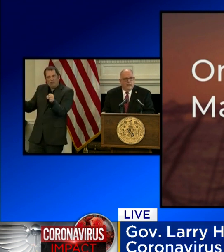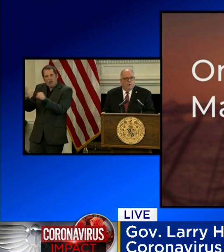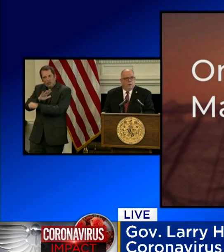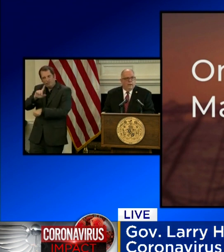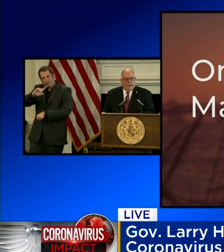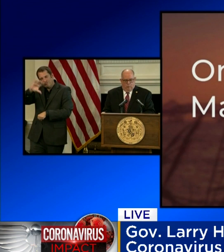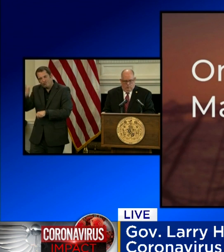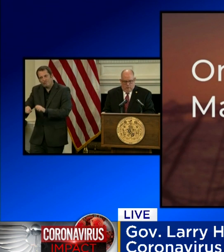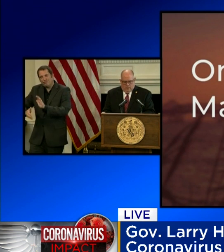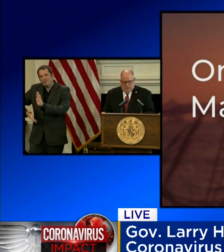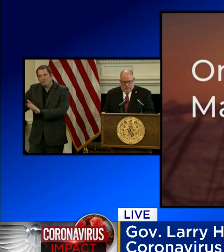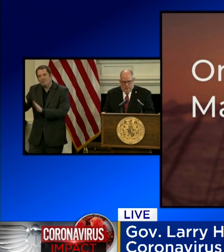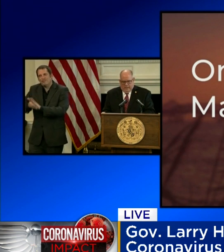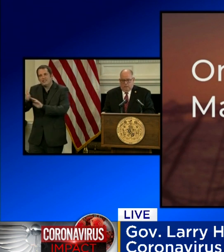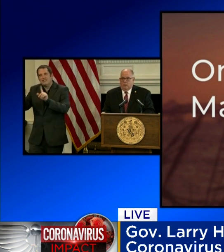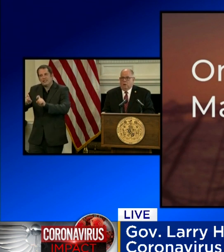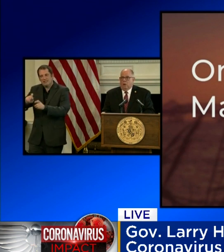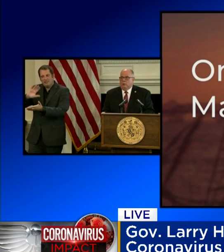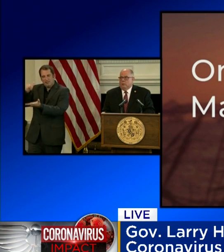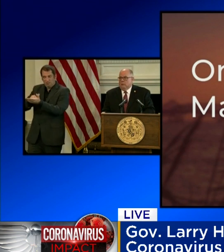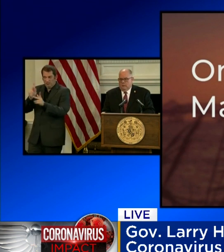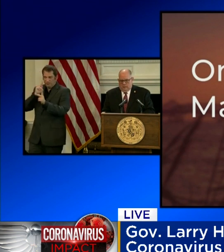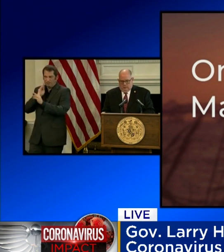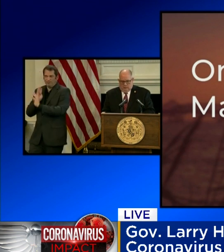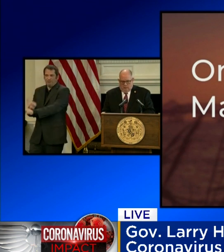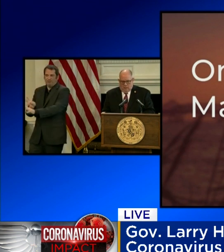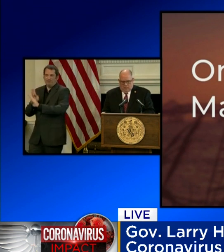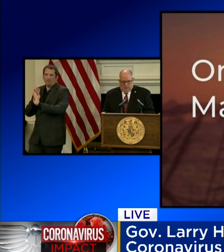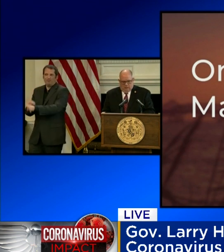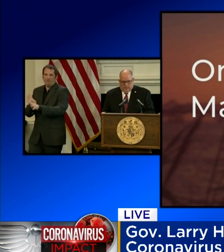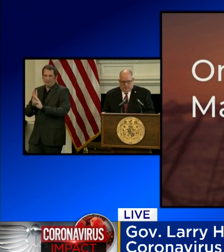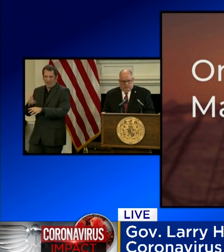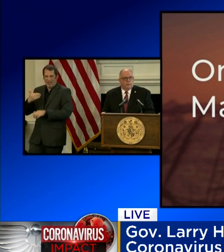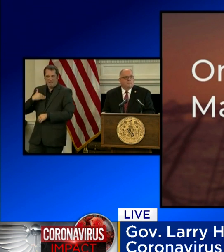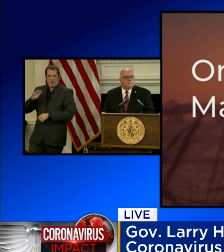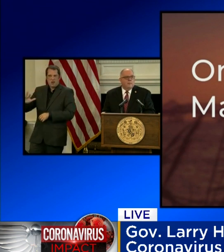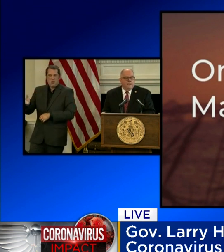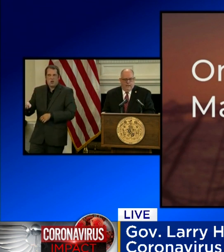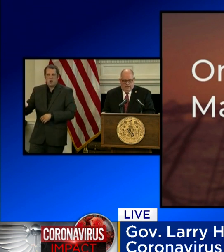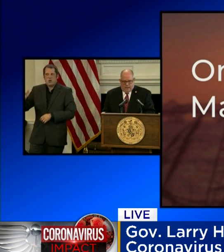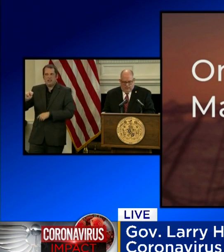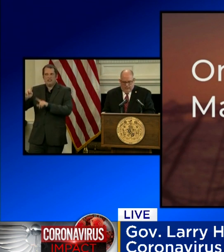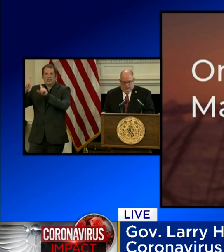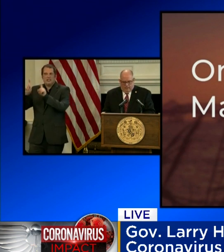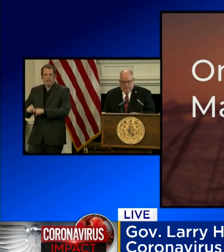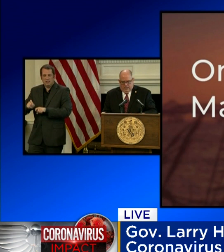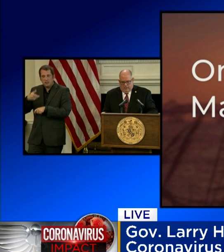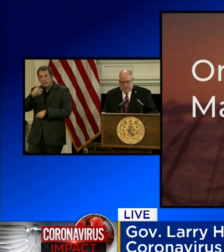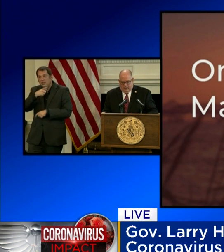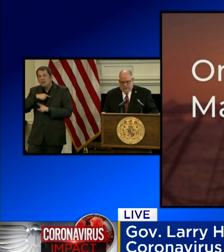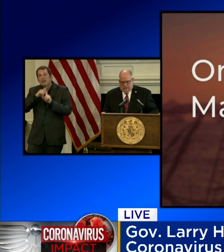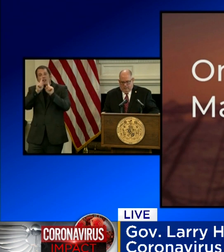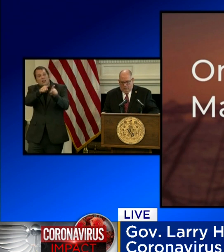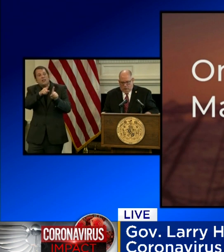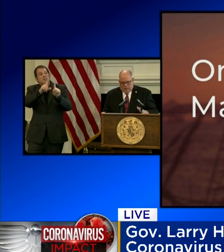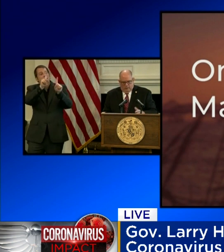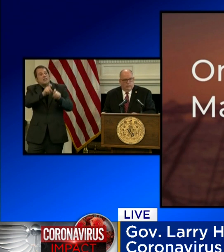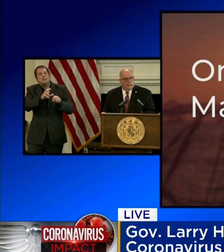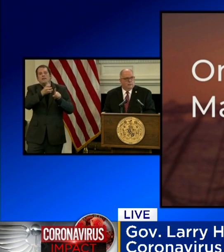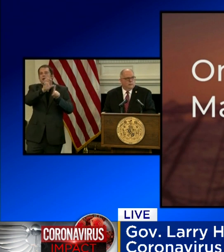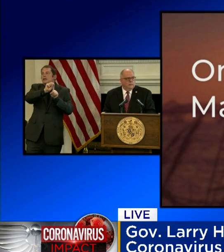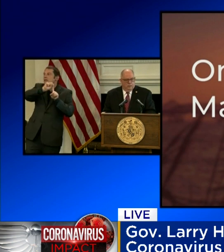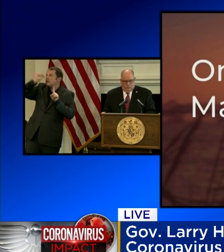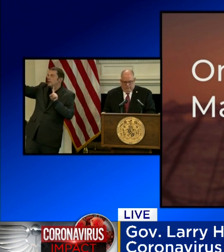So we're now able to handle our own large-scale testing. And unlike many other states, most